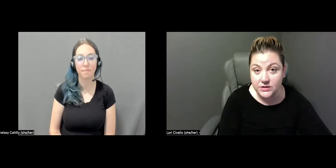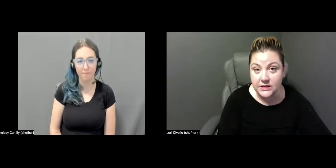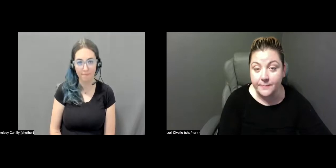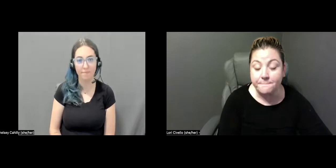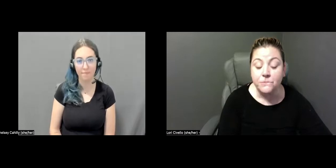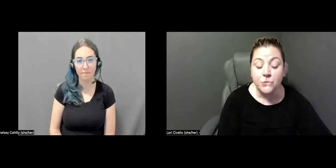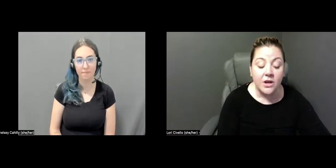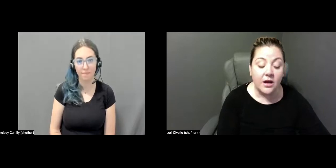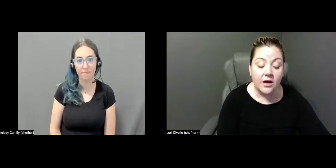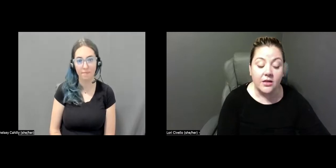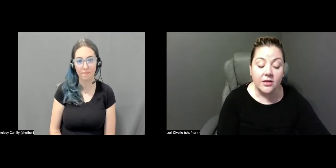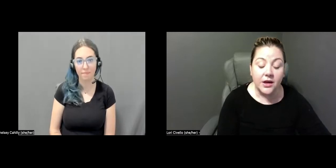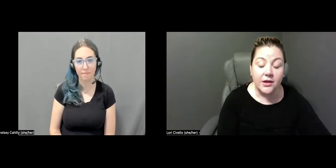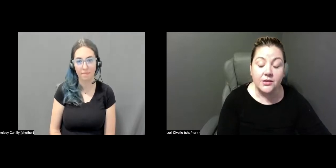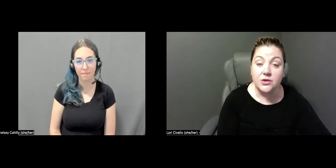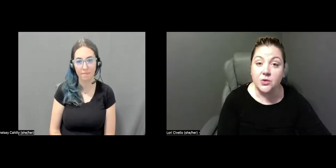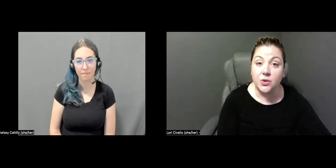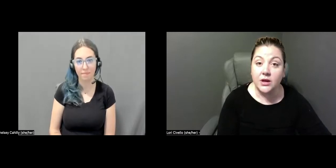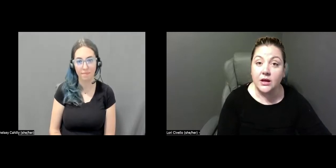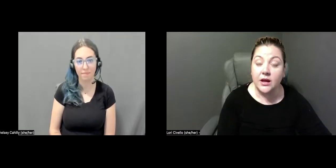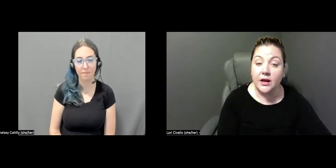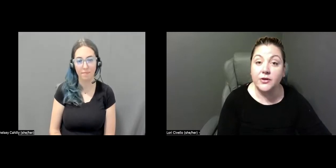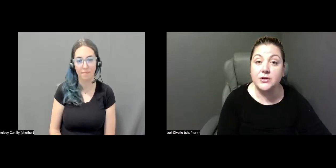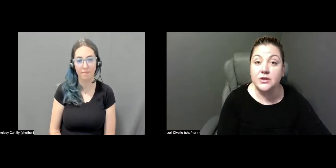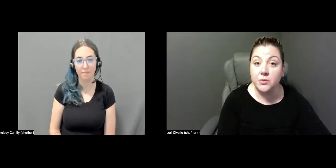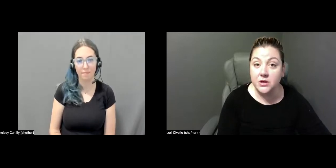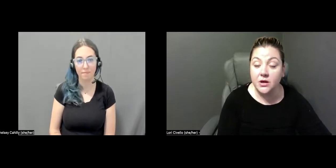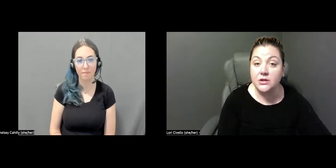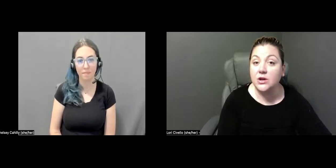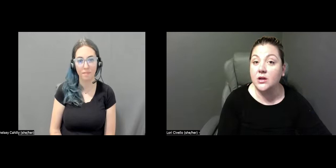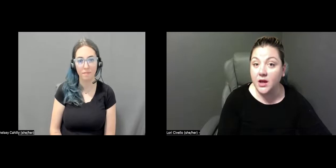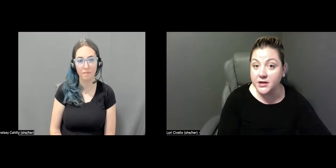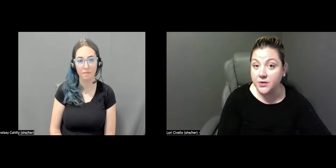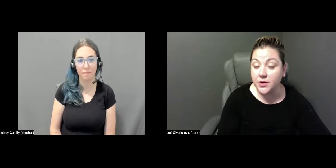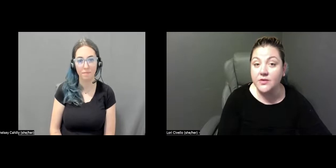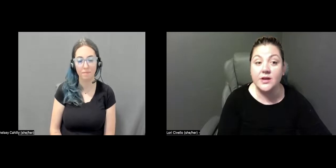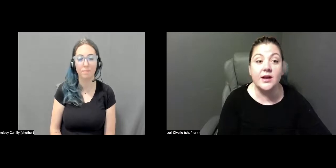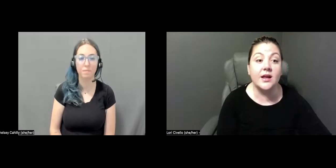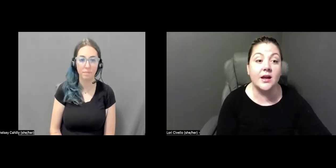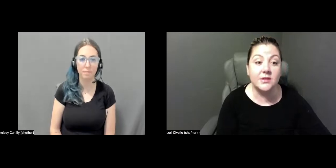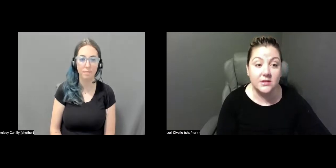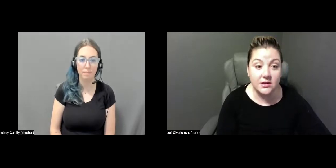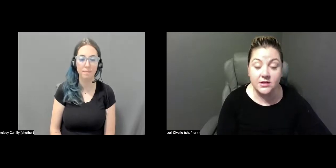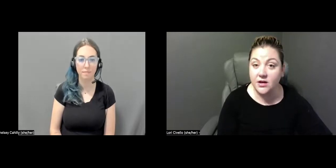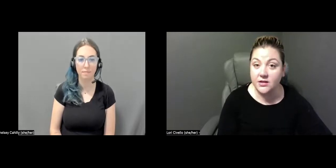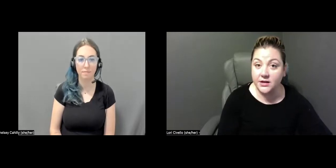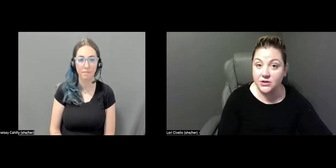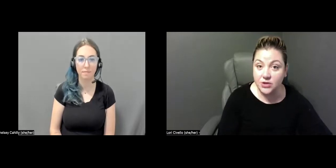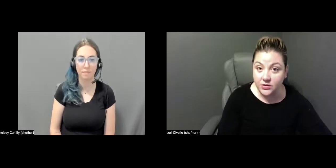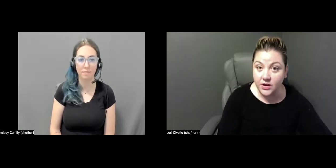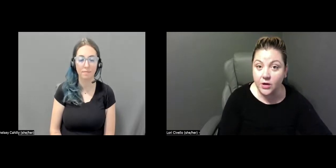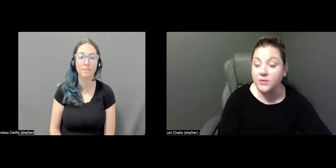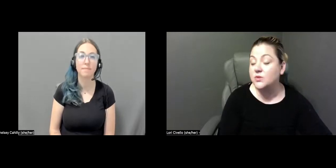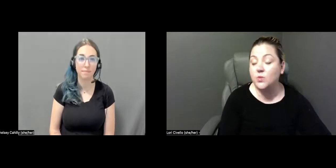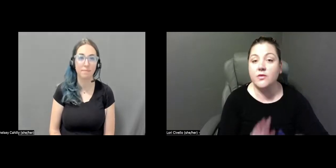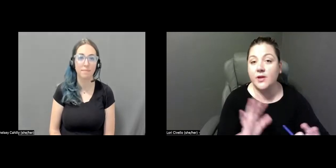New Jersey. I started working at Fredericks Community College online during COVID, and I'm still an online